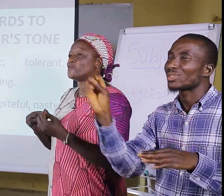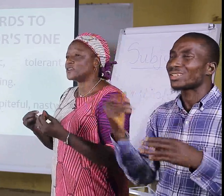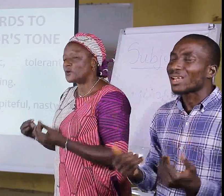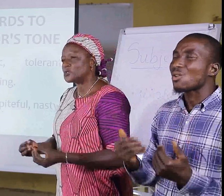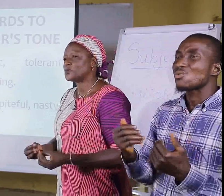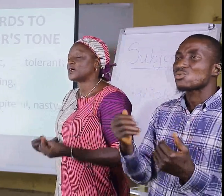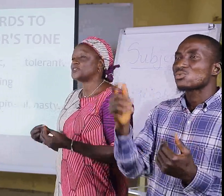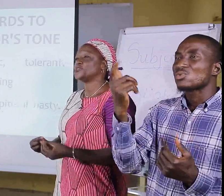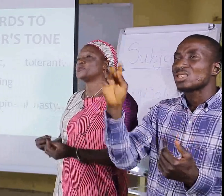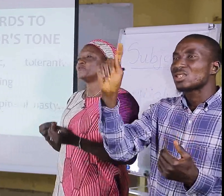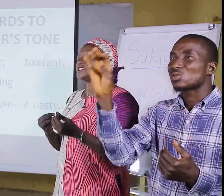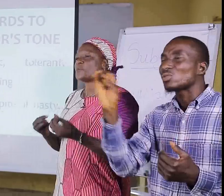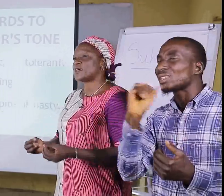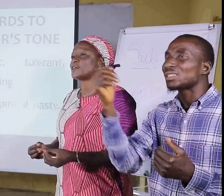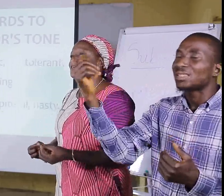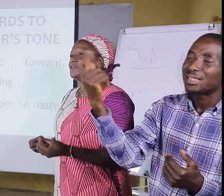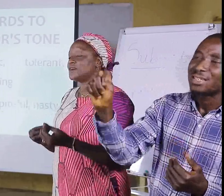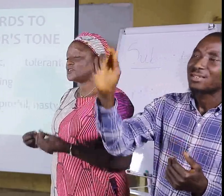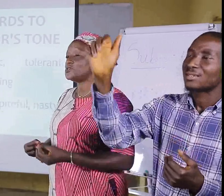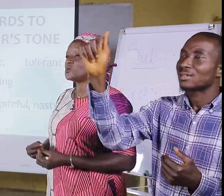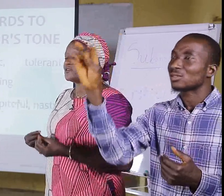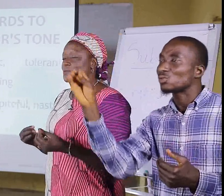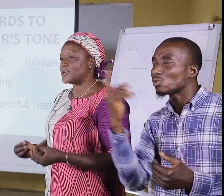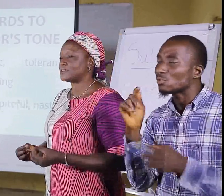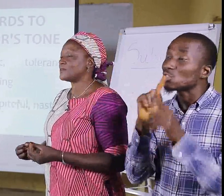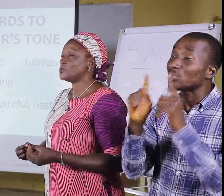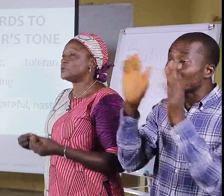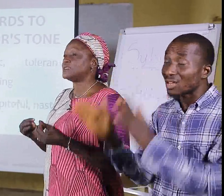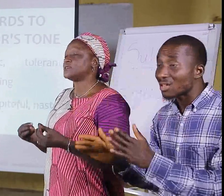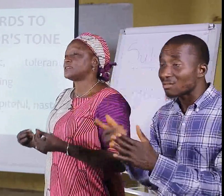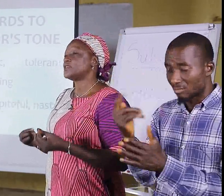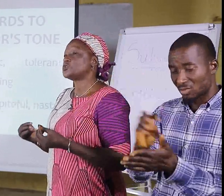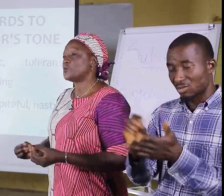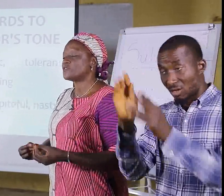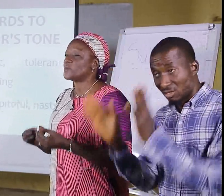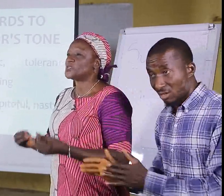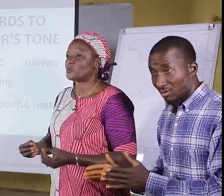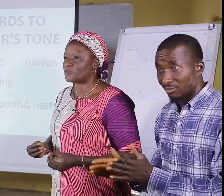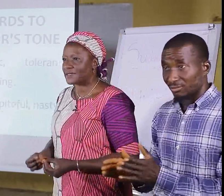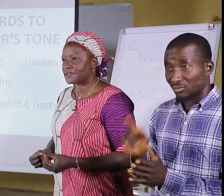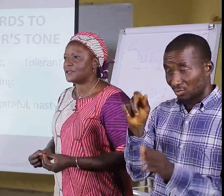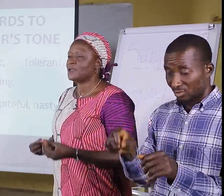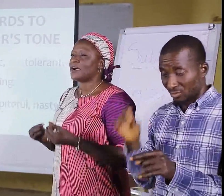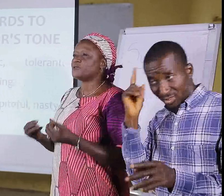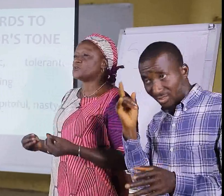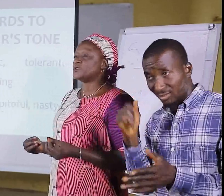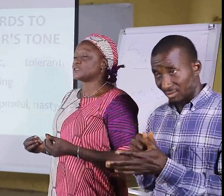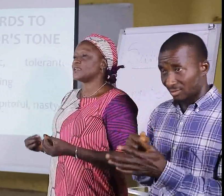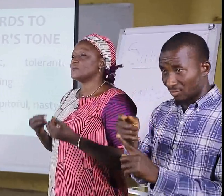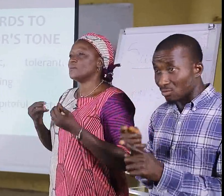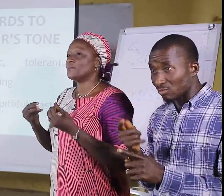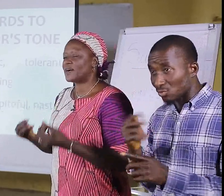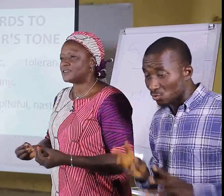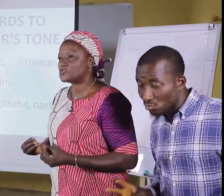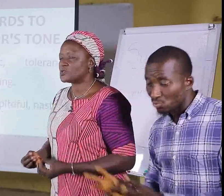attitude of the author, the attitude of the speaker, the attitude of the writer. You could dictate tone from a piece of writing. How do you